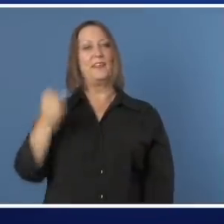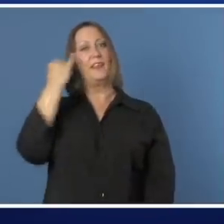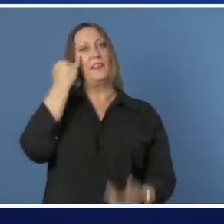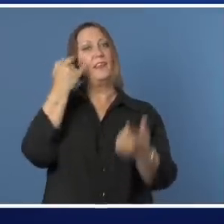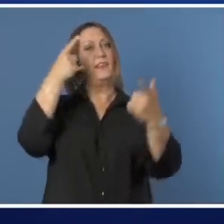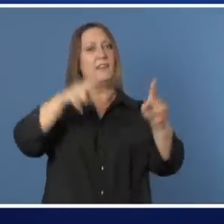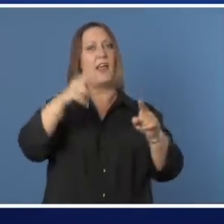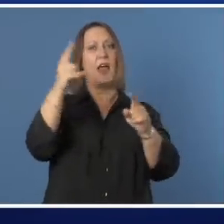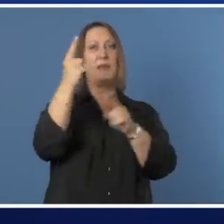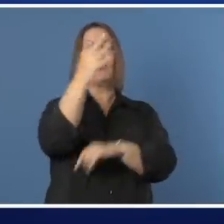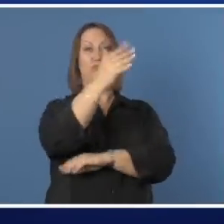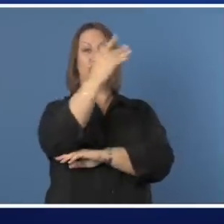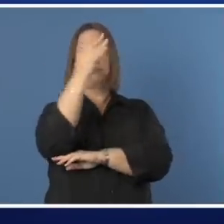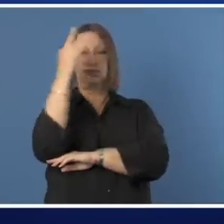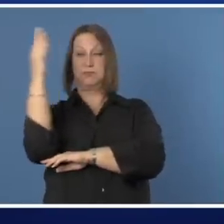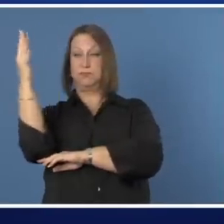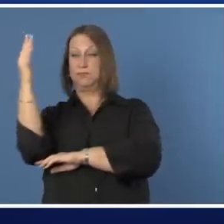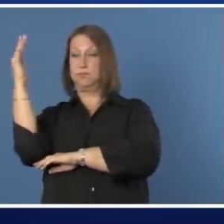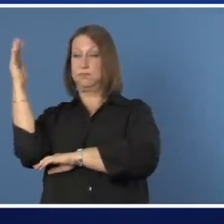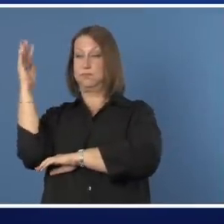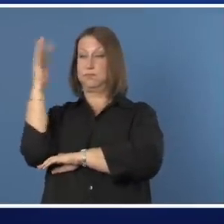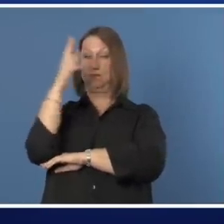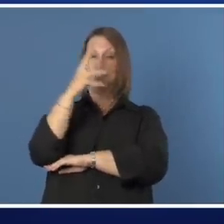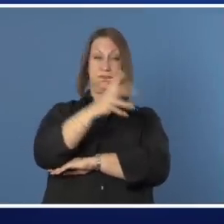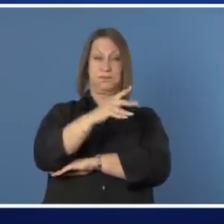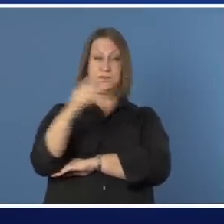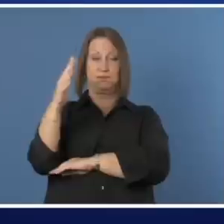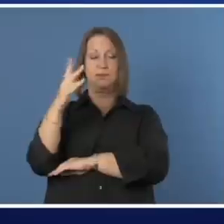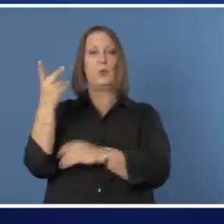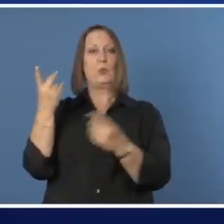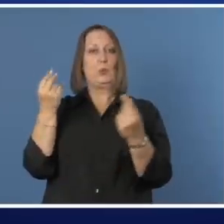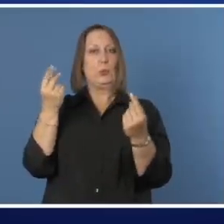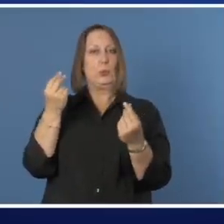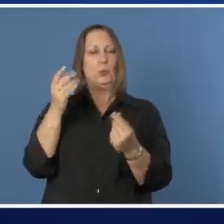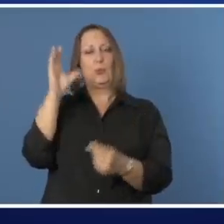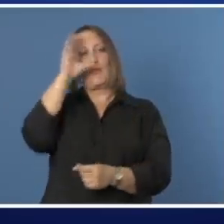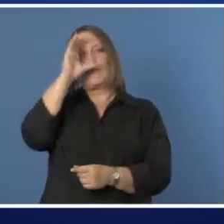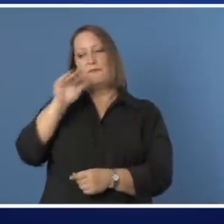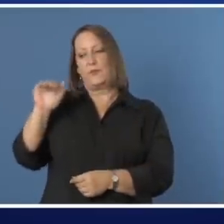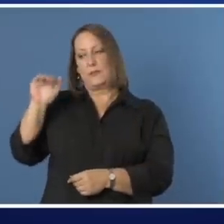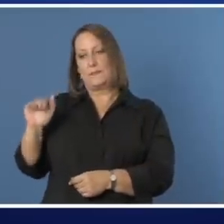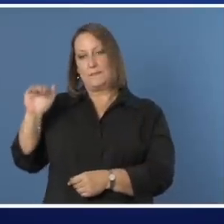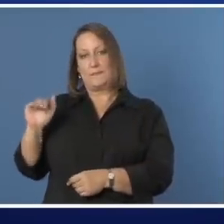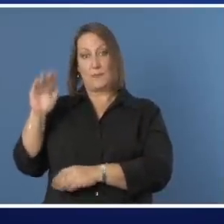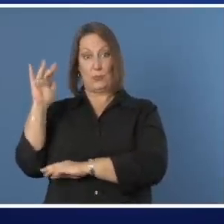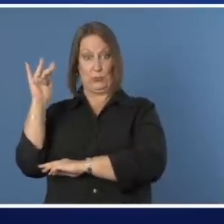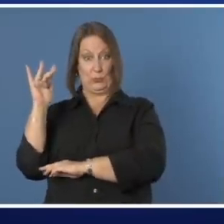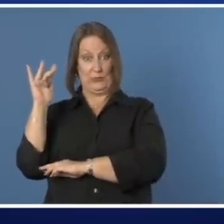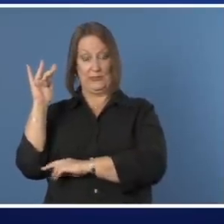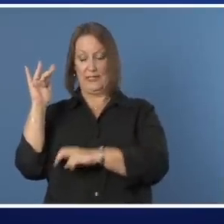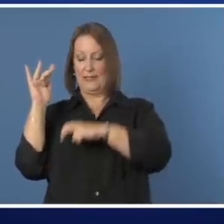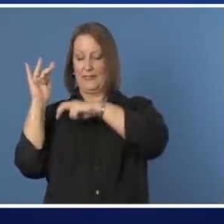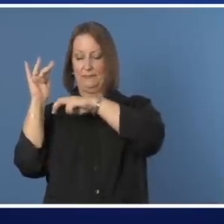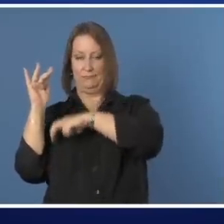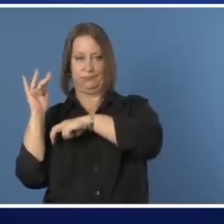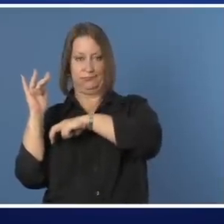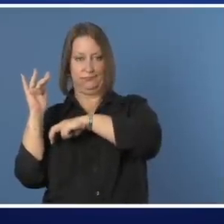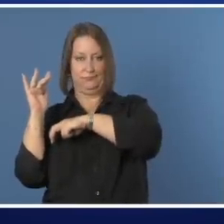In a forest, seek shelter in a low area under a thick growth of small trees.